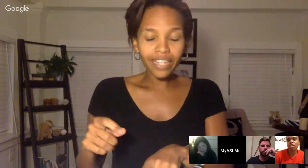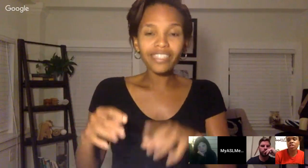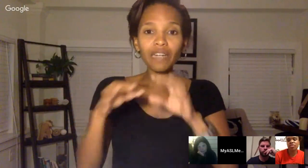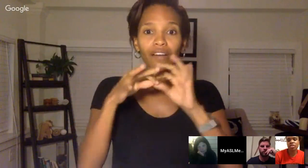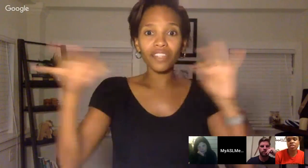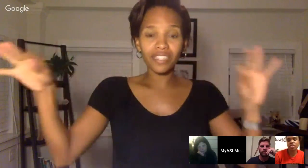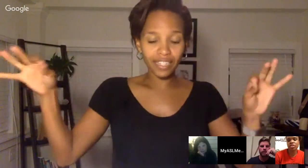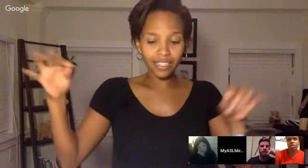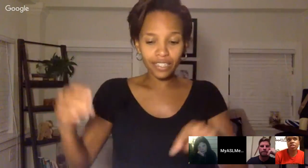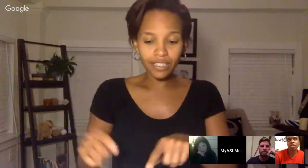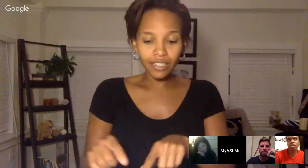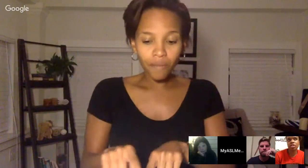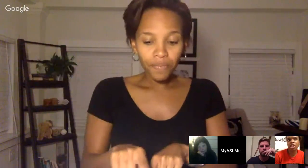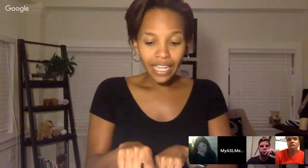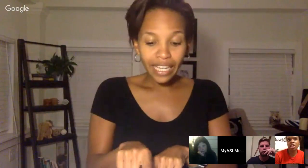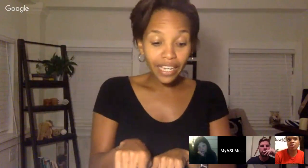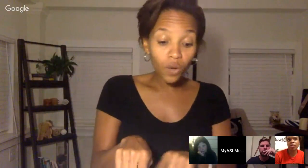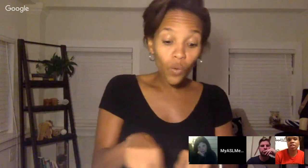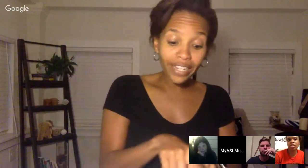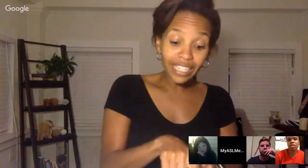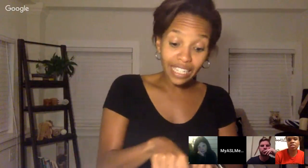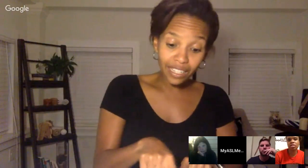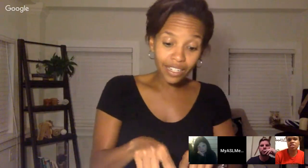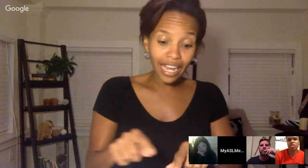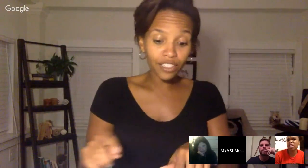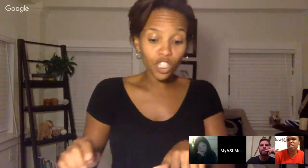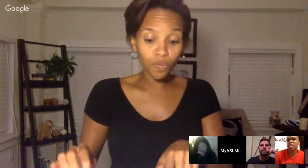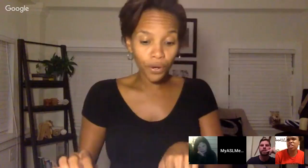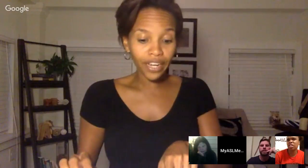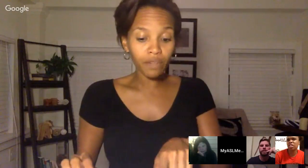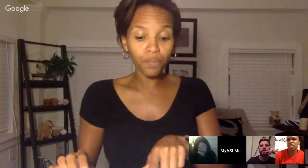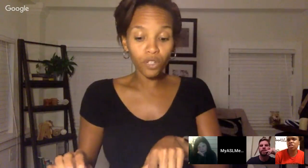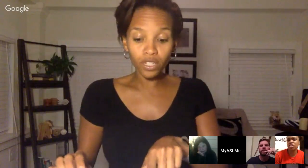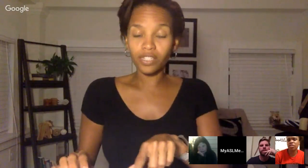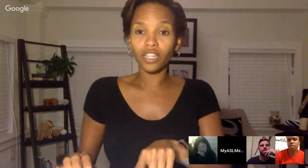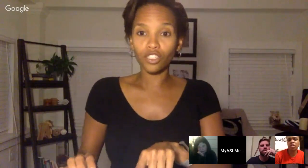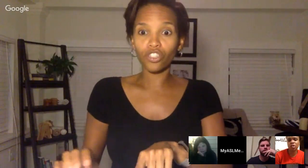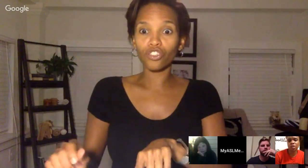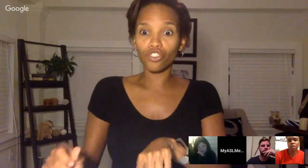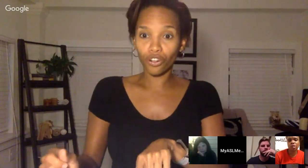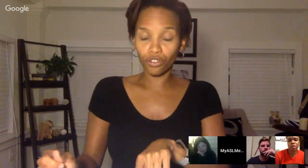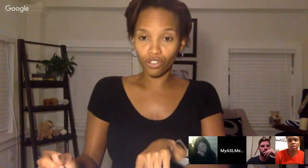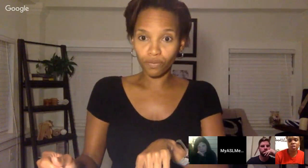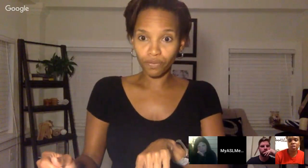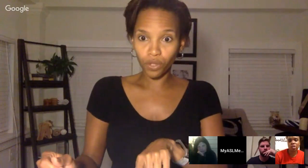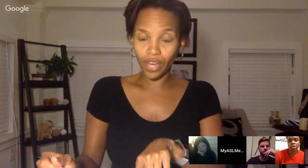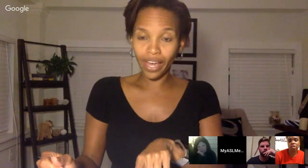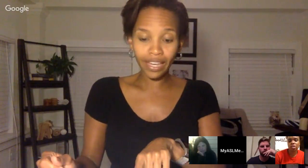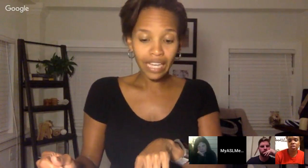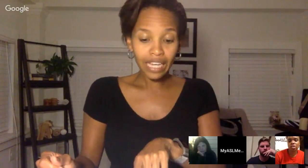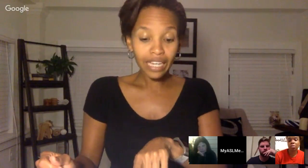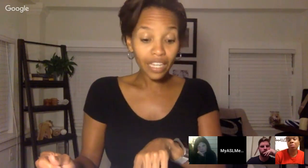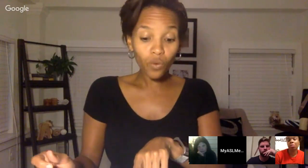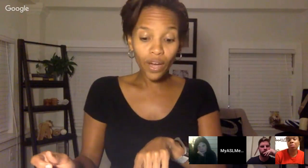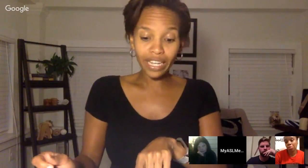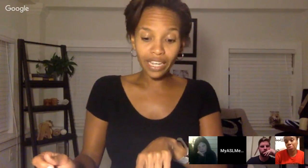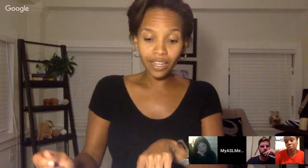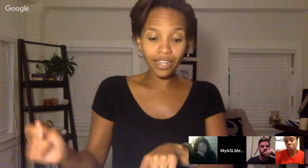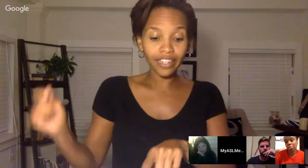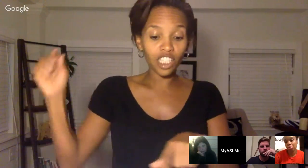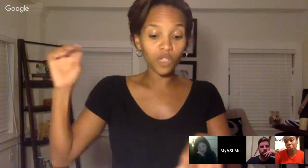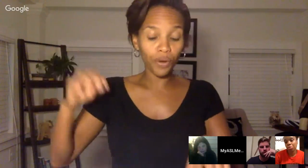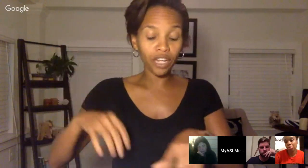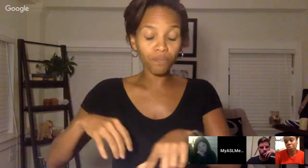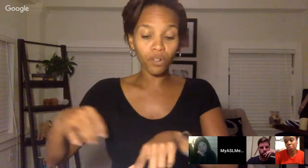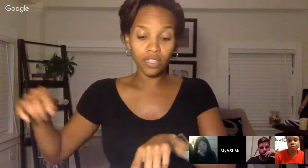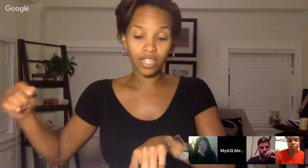And let's think about this sentence. He went in and sprayed bullets into the church. Okay, he went in